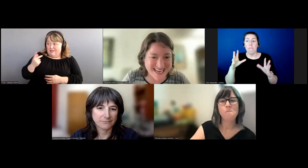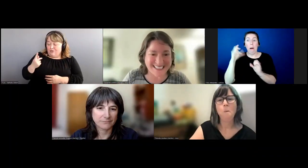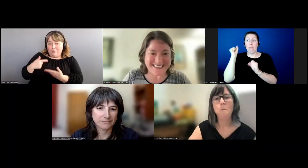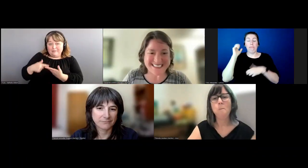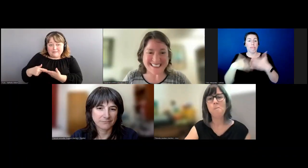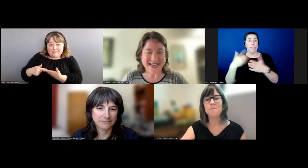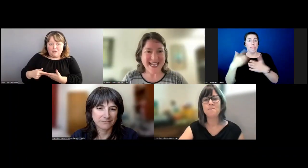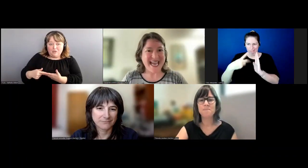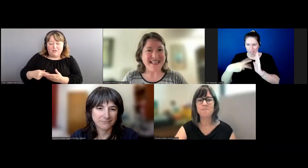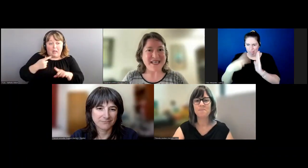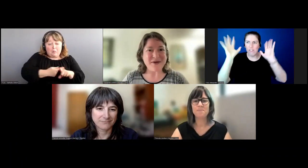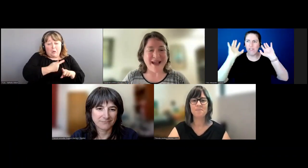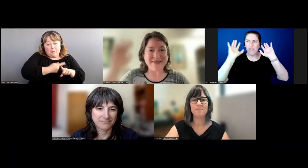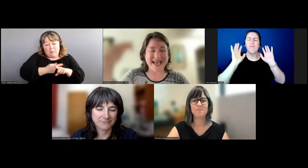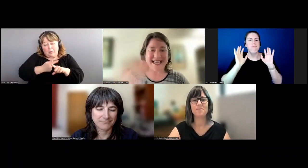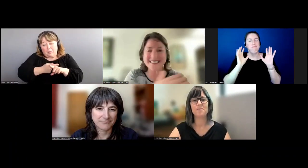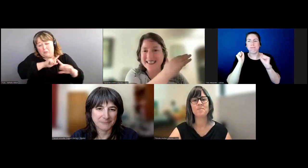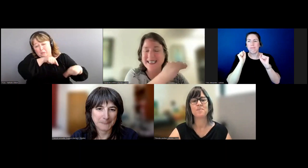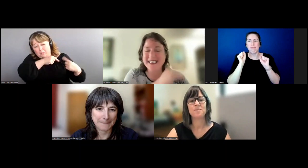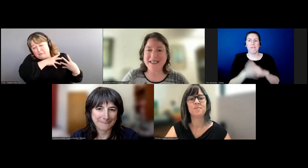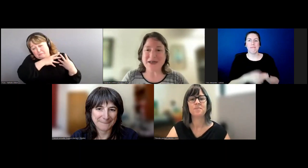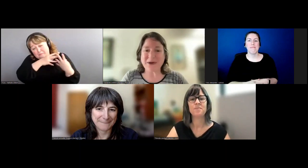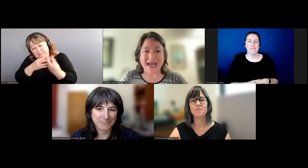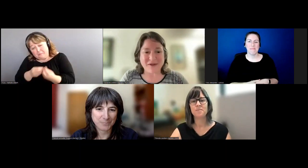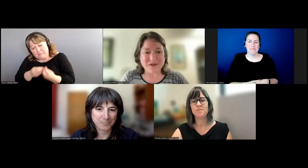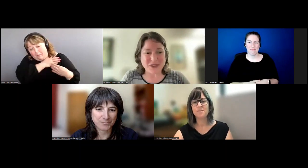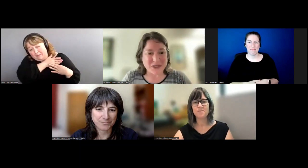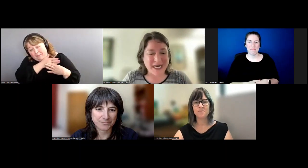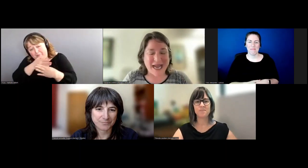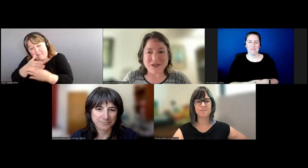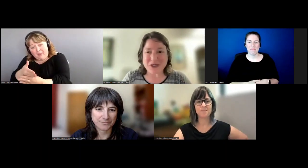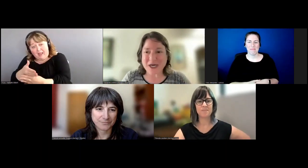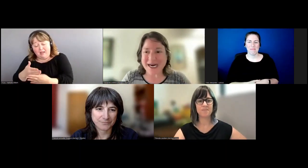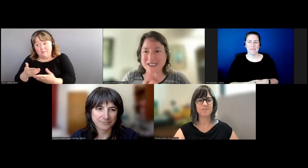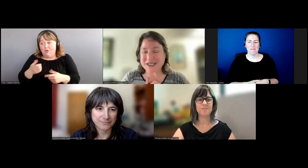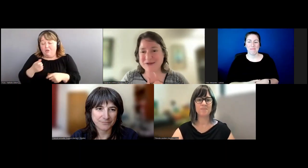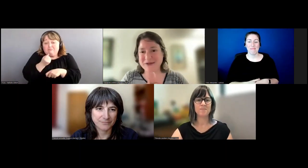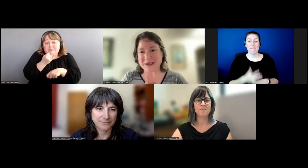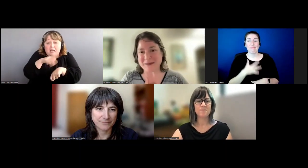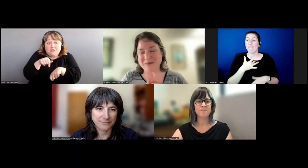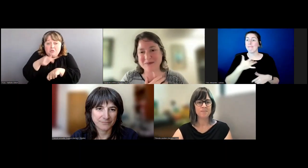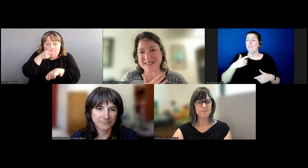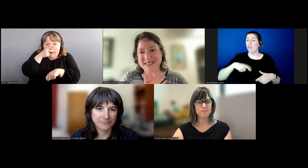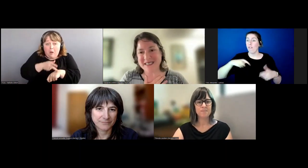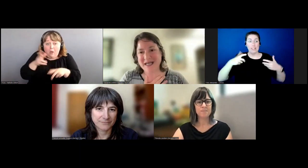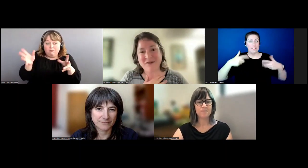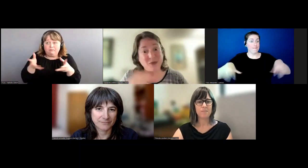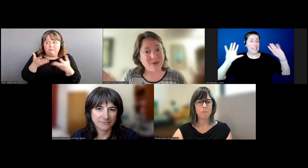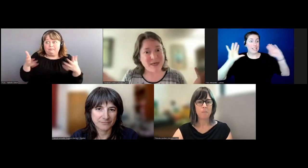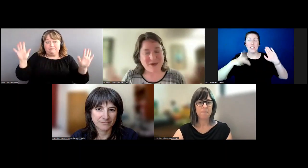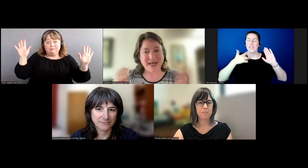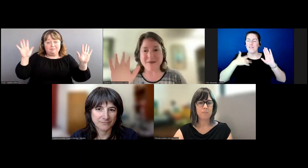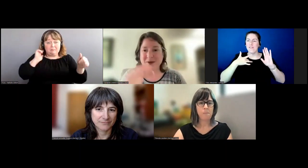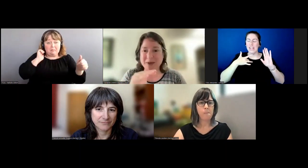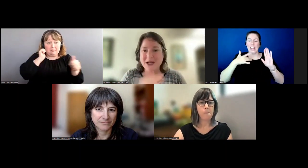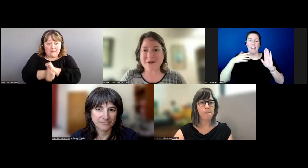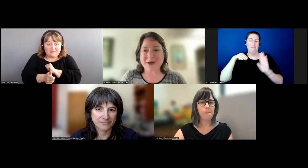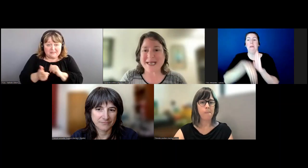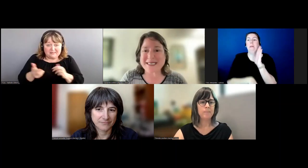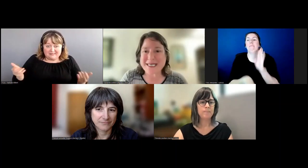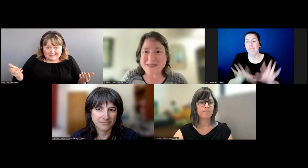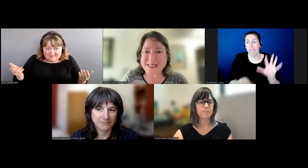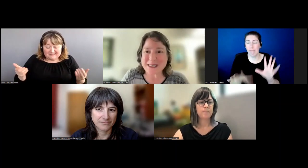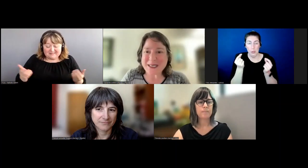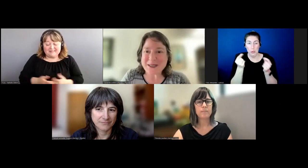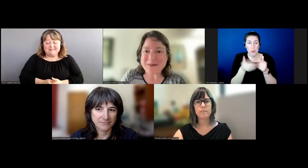hours, and then you have that, you know, after crash of what do we do now? But we'll talk about